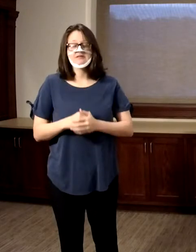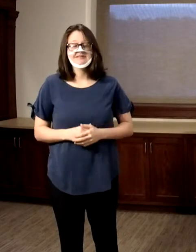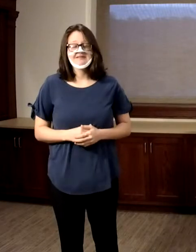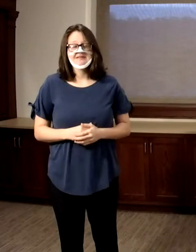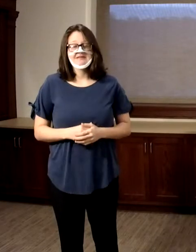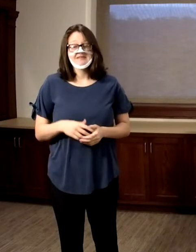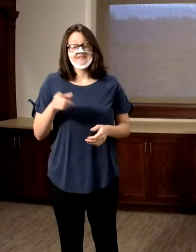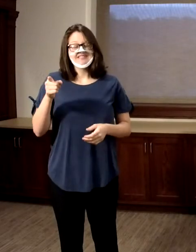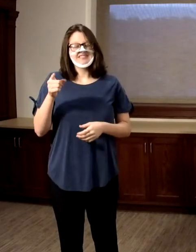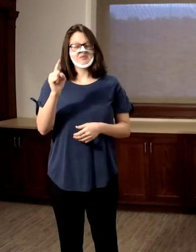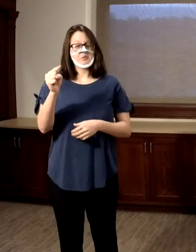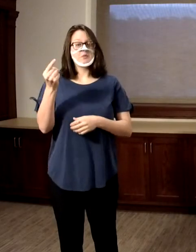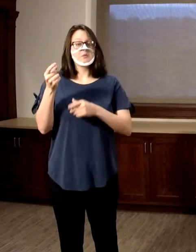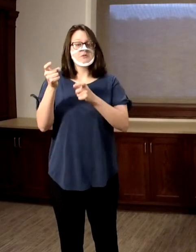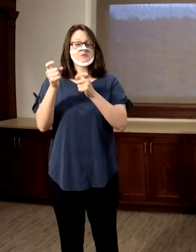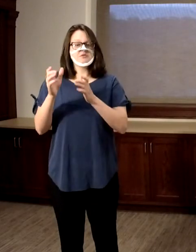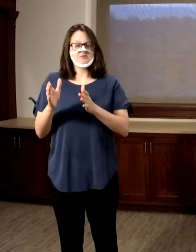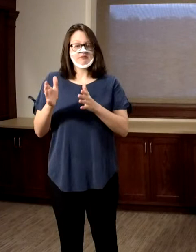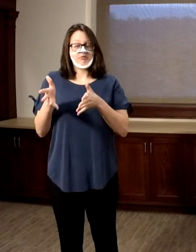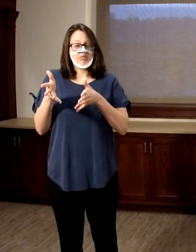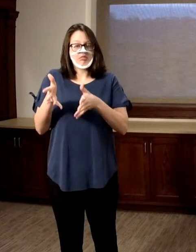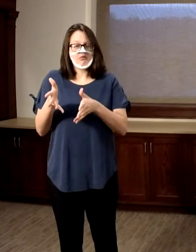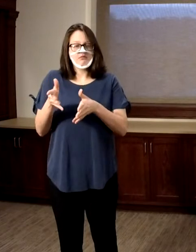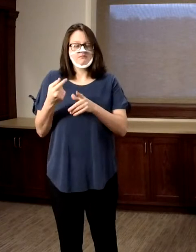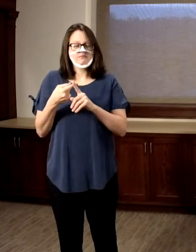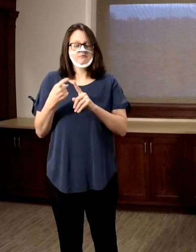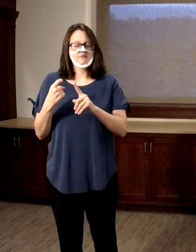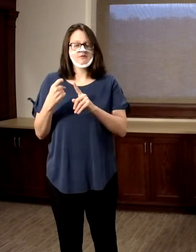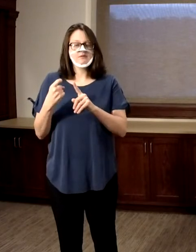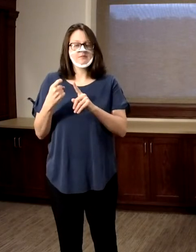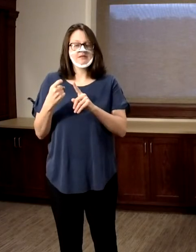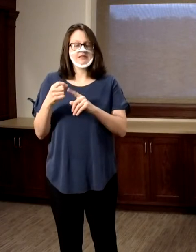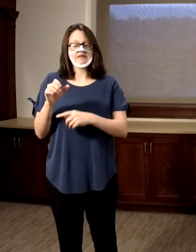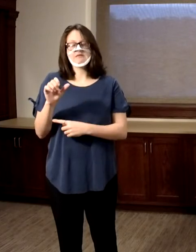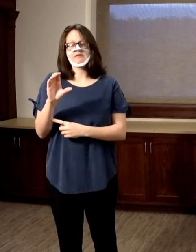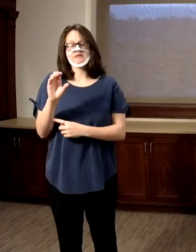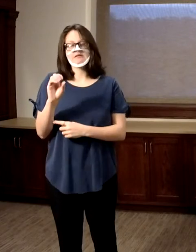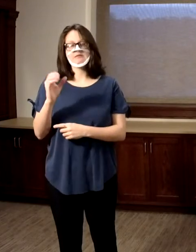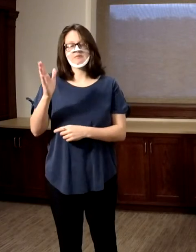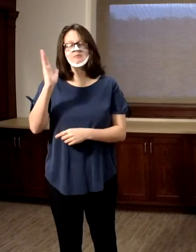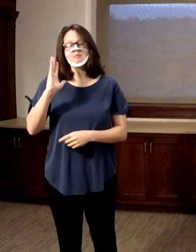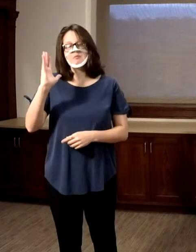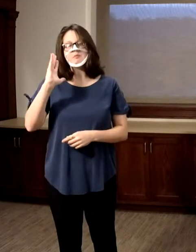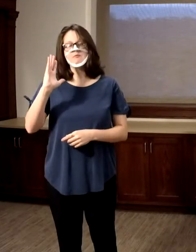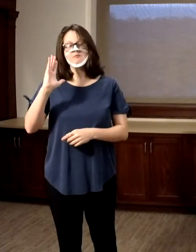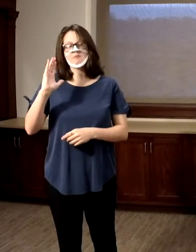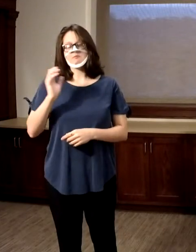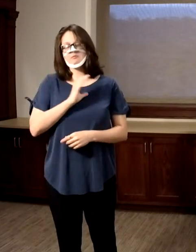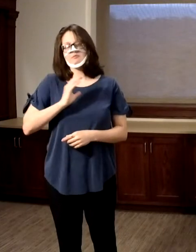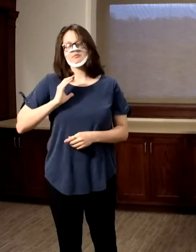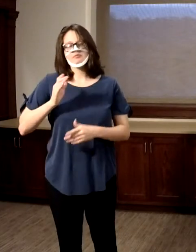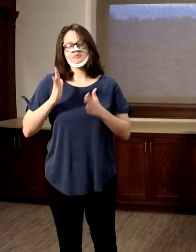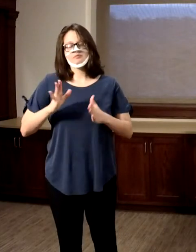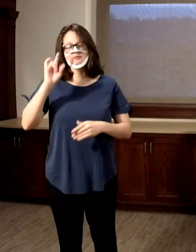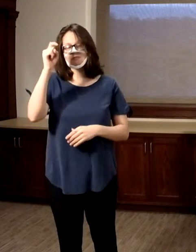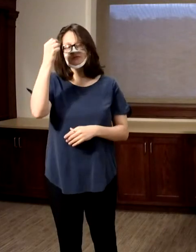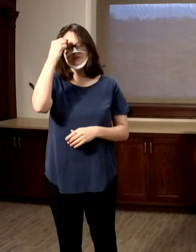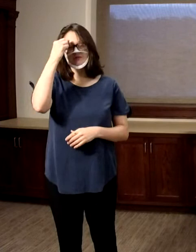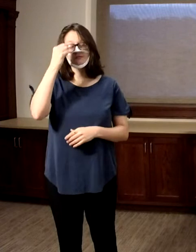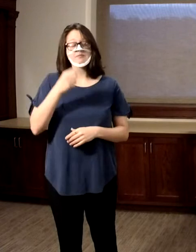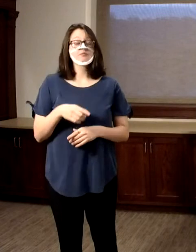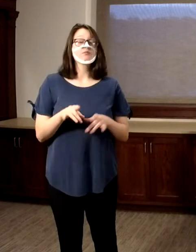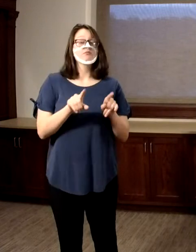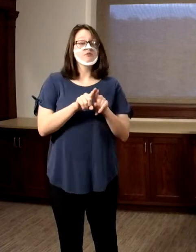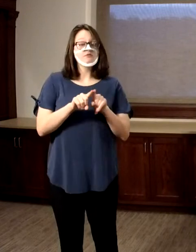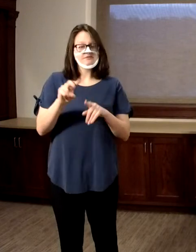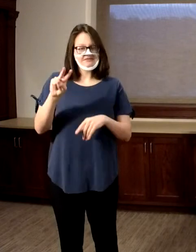only director remaining from the county commissioner form of government that we had over 20 years ago. He's also only the second director that